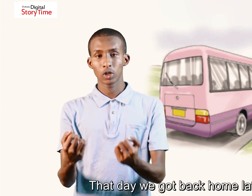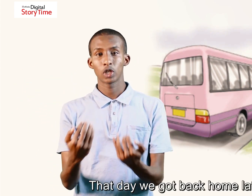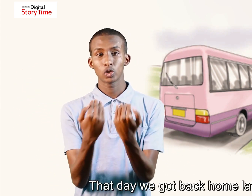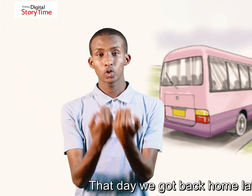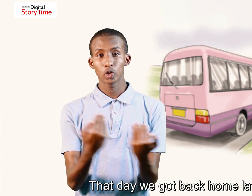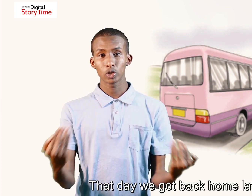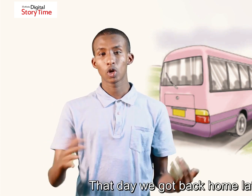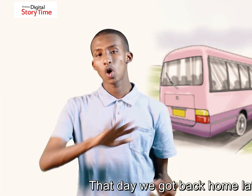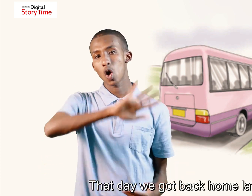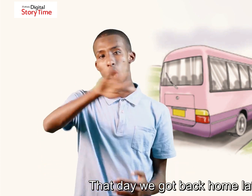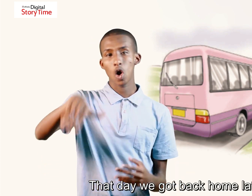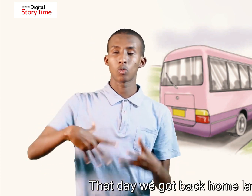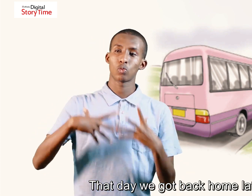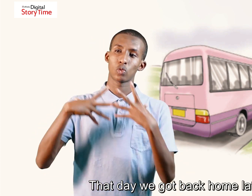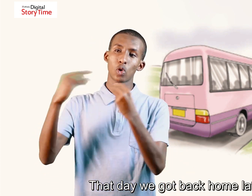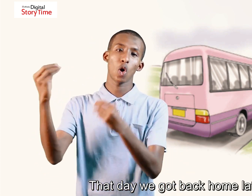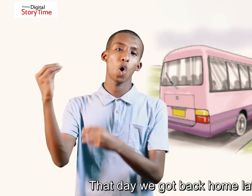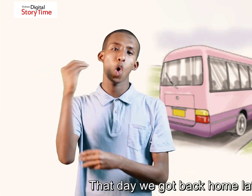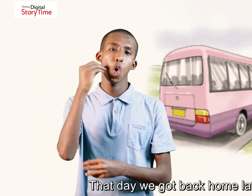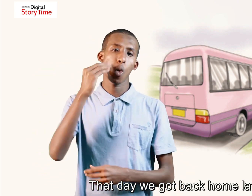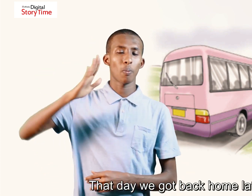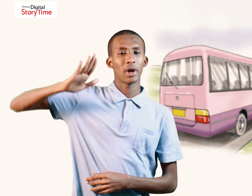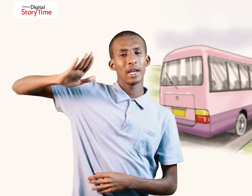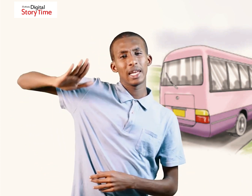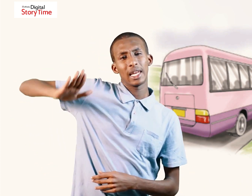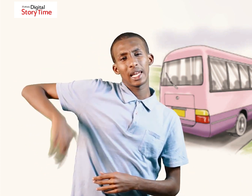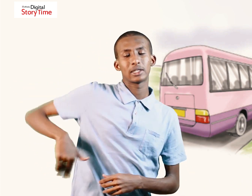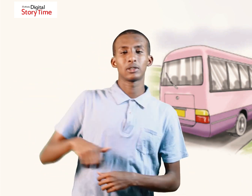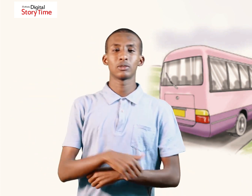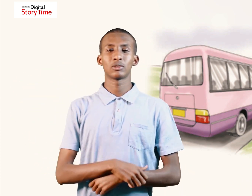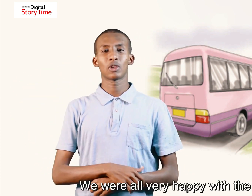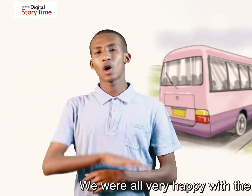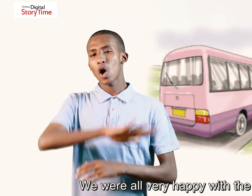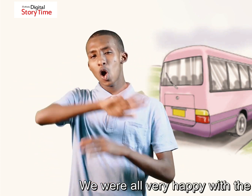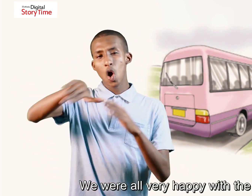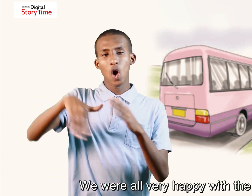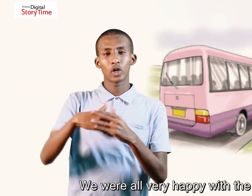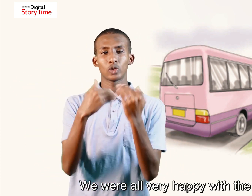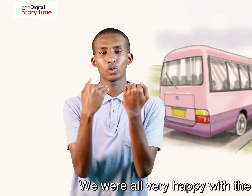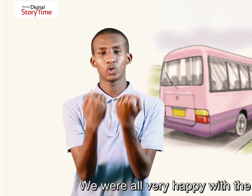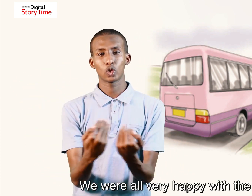That day, we got back home late. We were all very happy